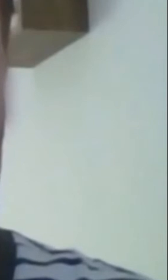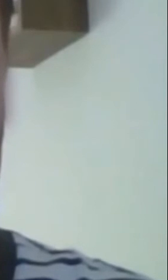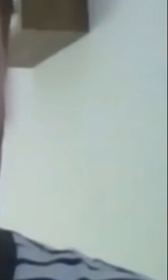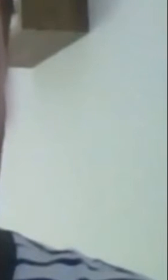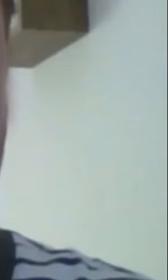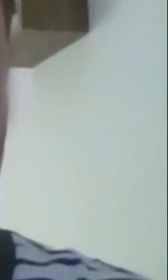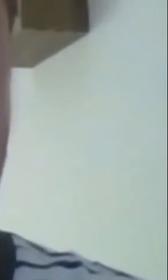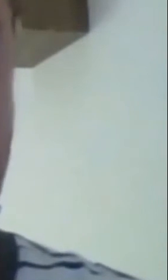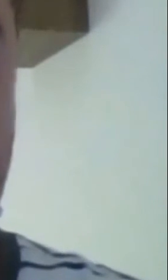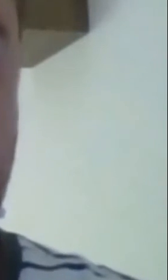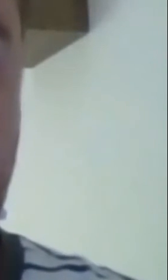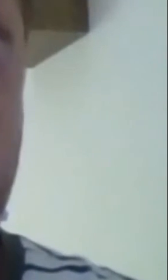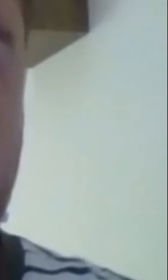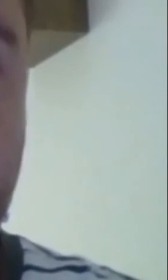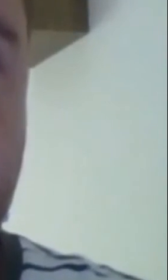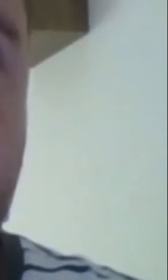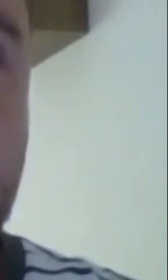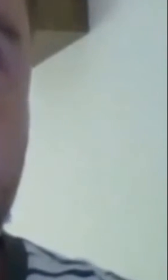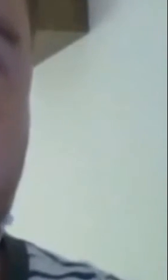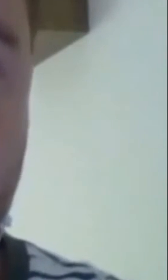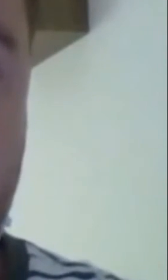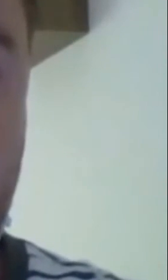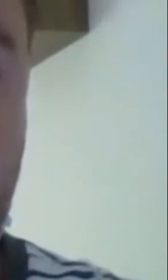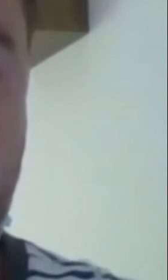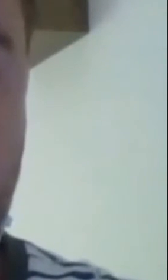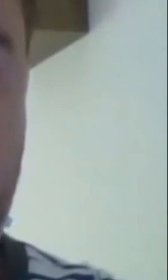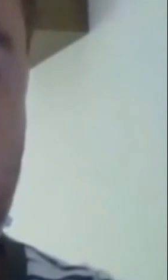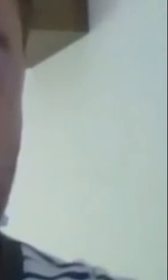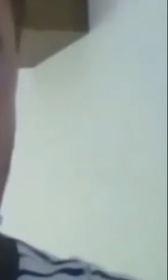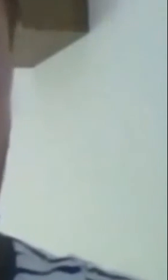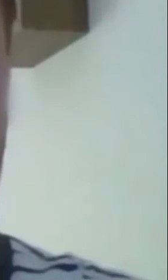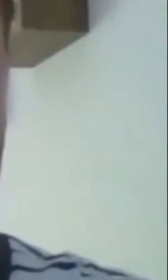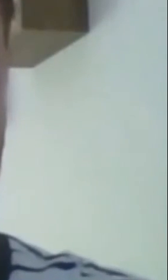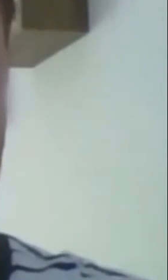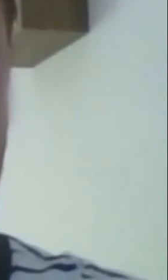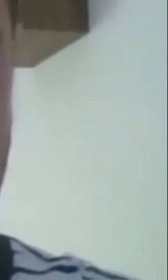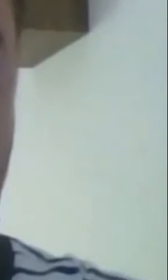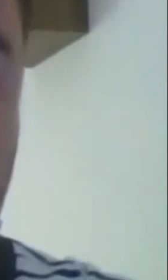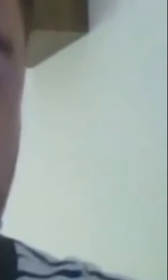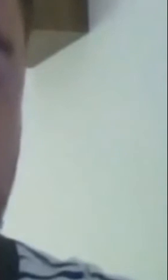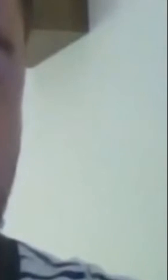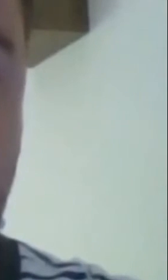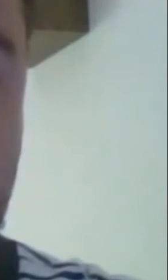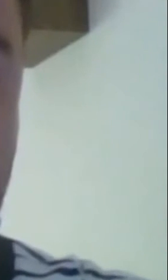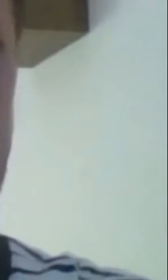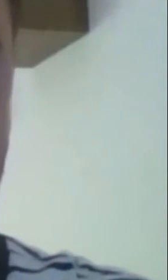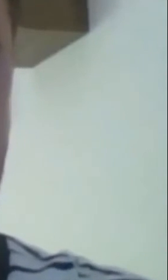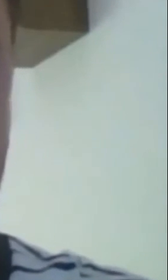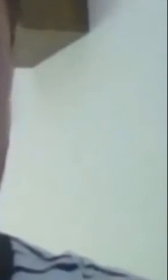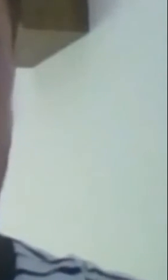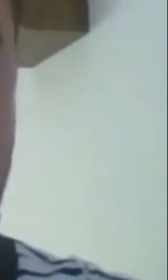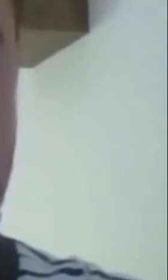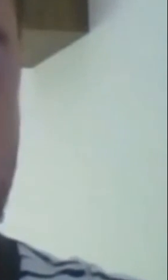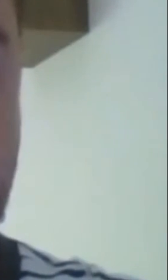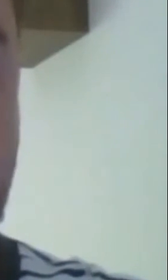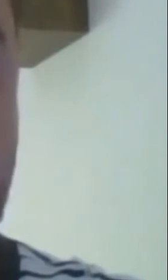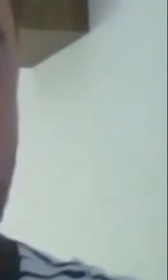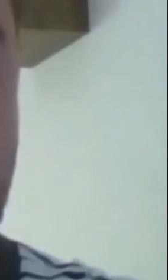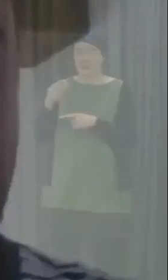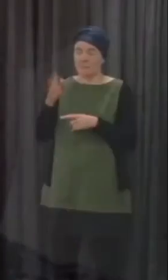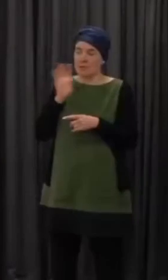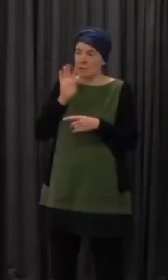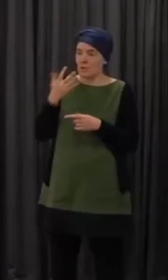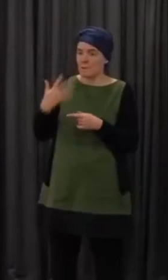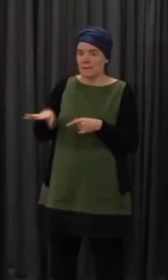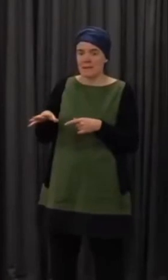boost the numbers. I understand that agency nurses have been drafted in from as far afield as Brighton to help out in Wales. Well,